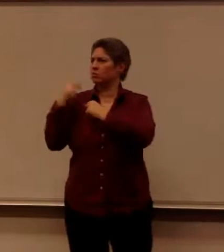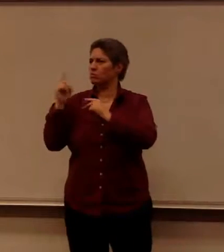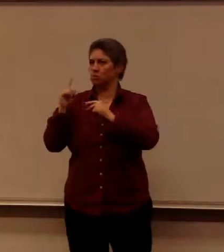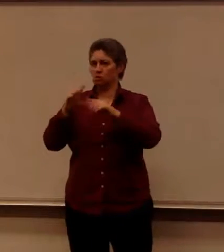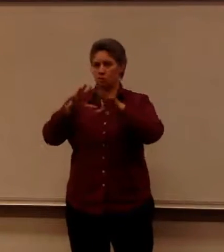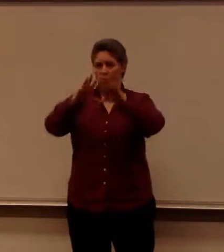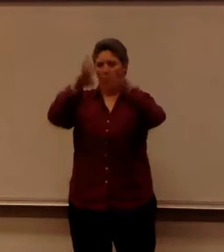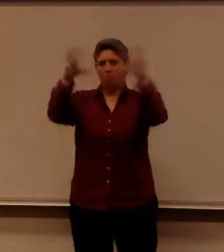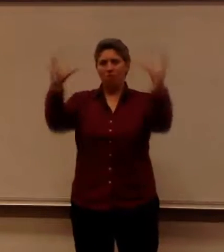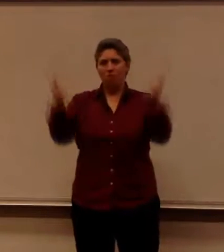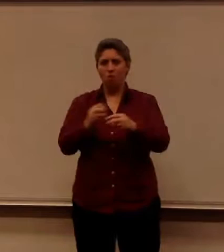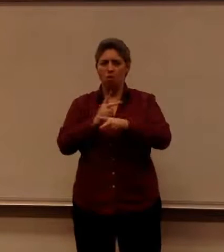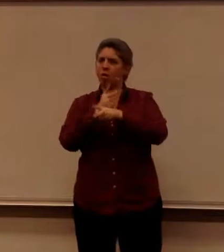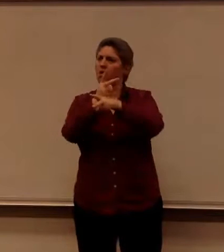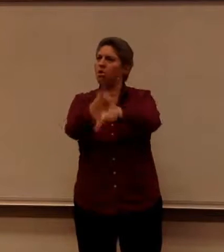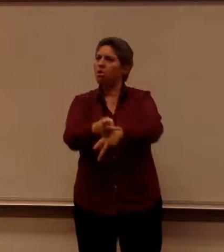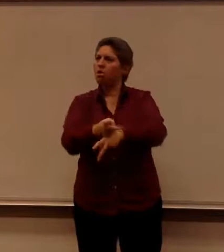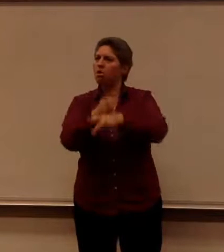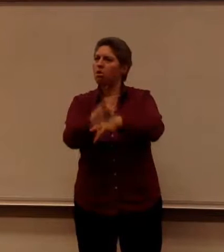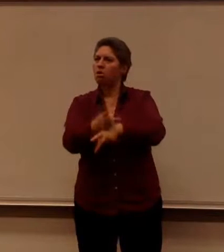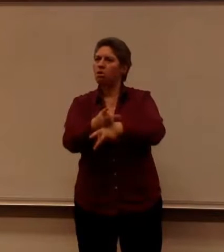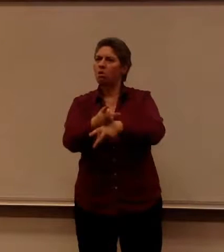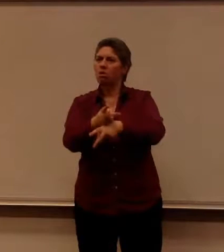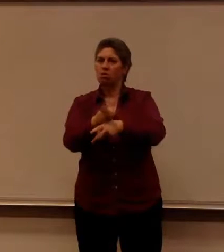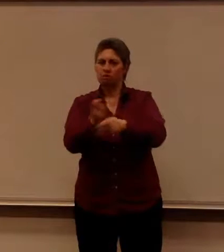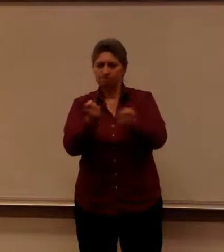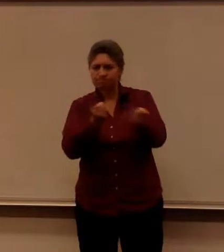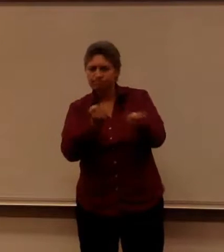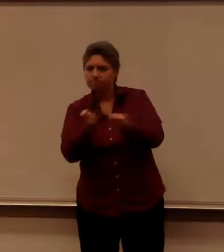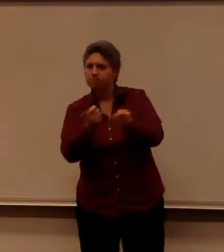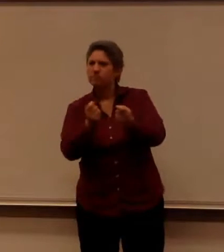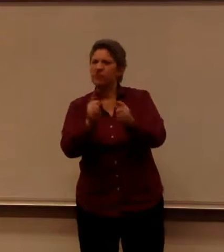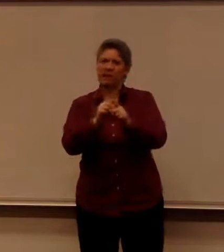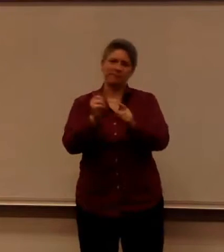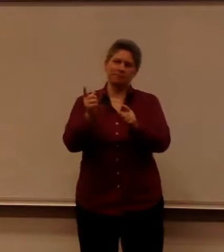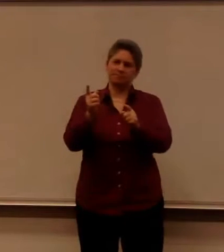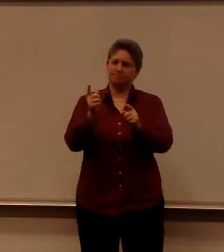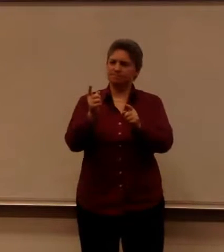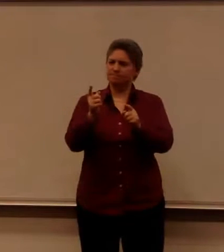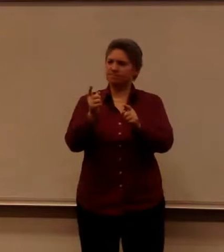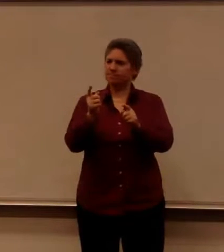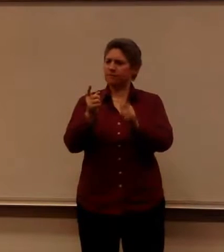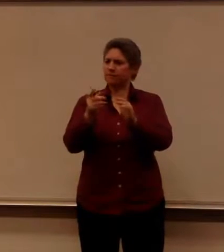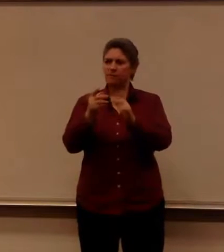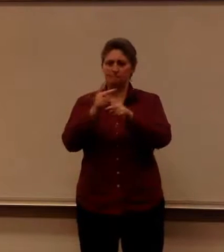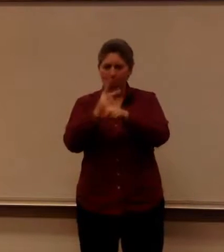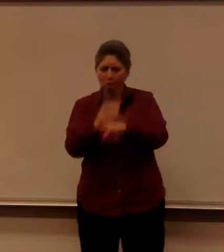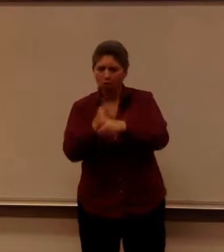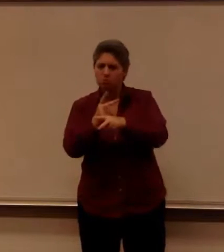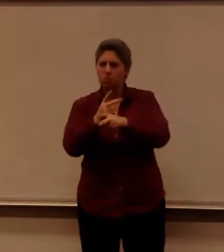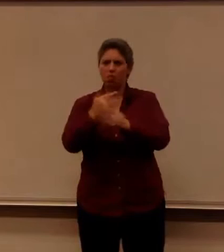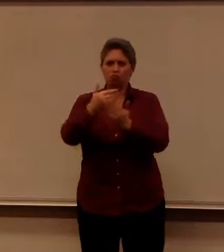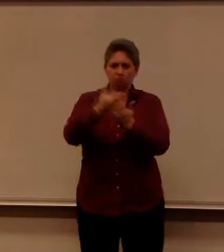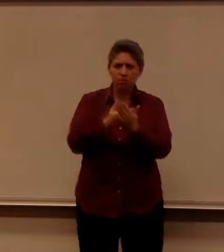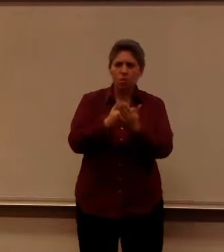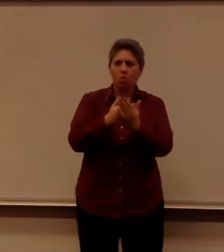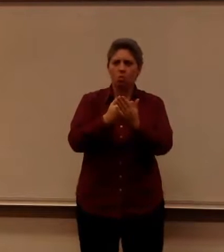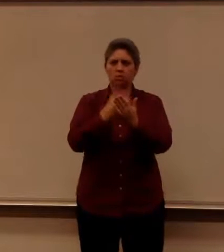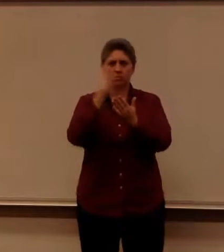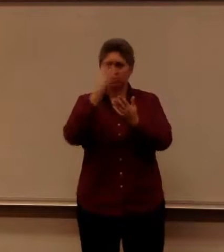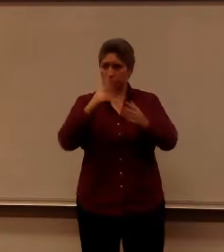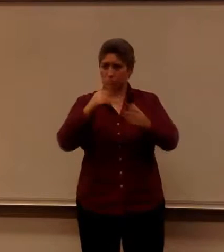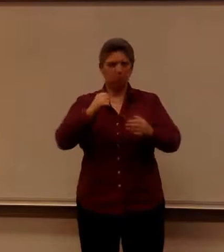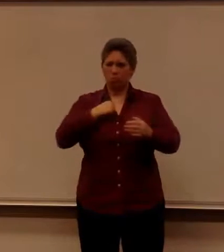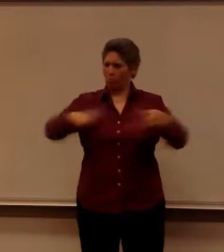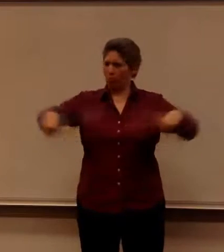for that. SCOD, Scottish Council of Deafness, are the kind of overall conveners of the Deaf Sector Partnership. They provide